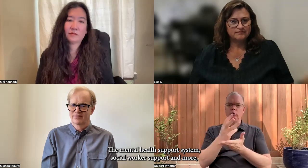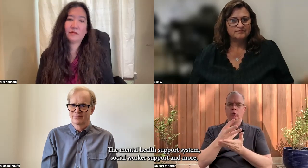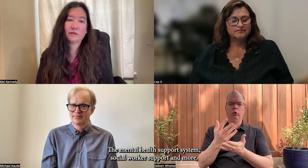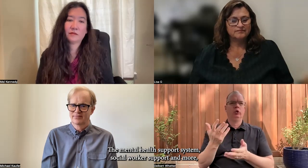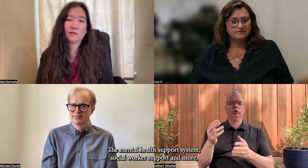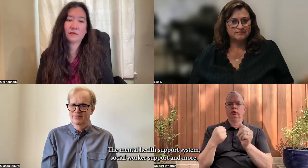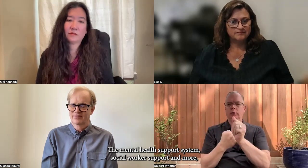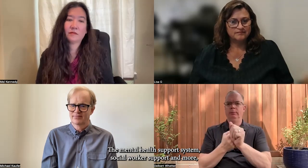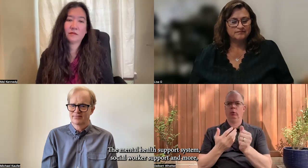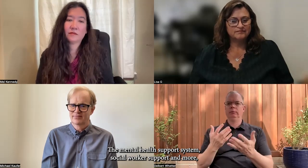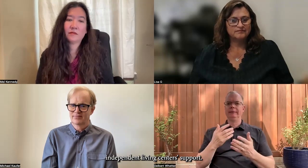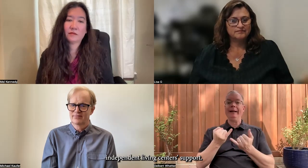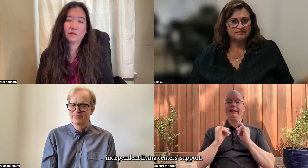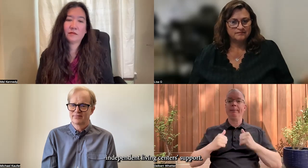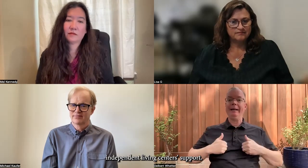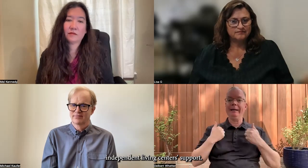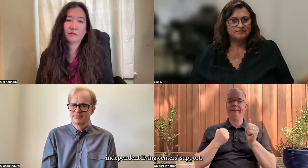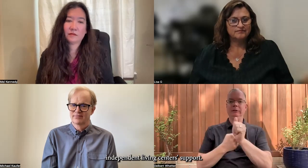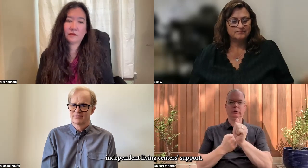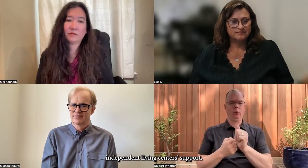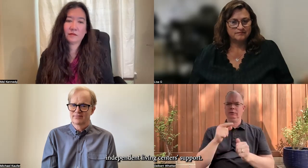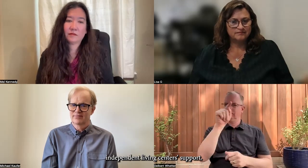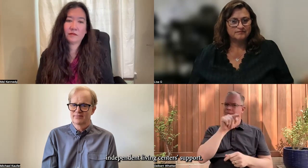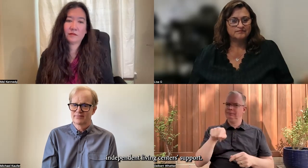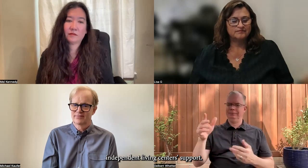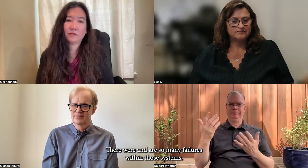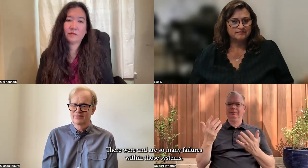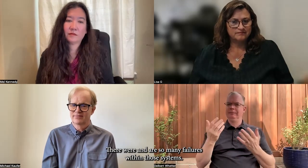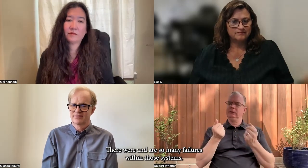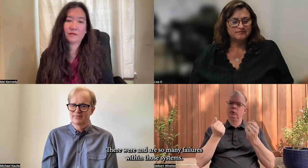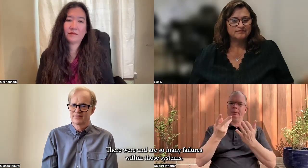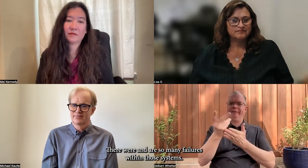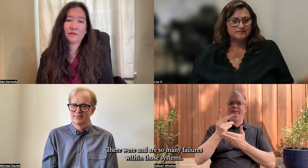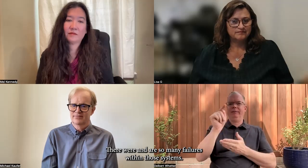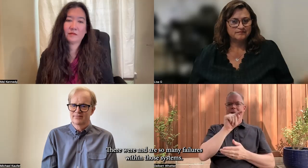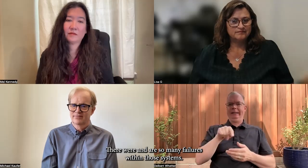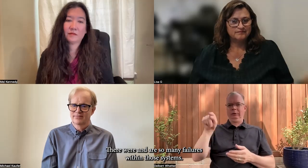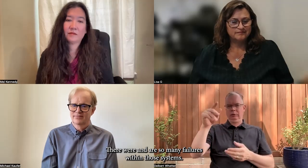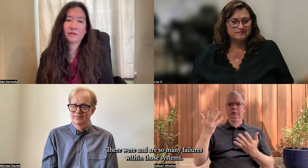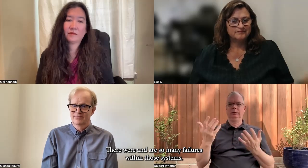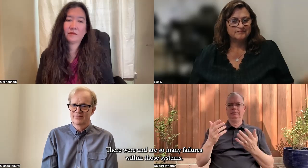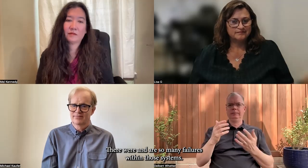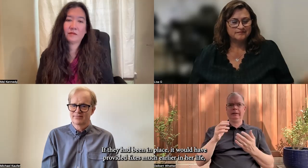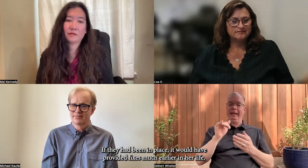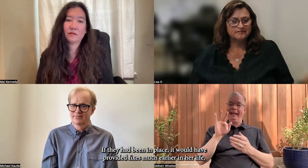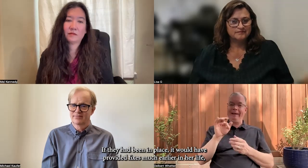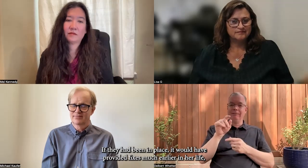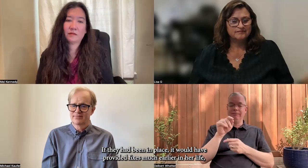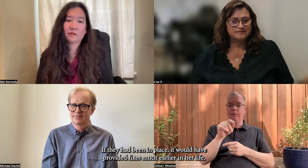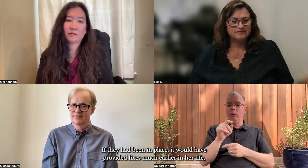worker support, and more, independent living center support, there were and are so many failures within those systems. If they had been in